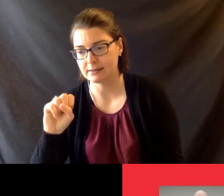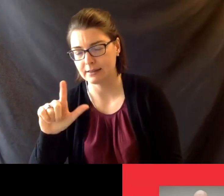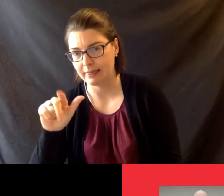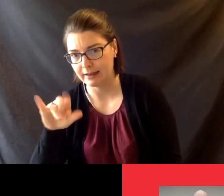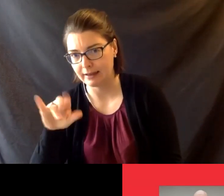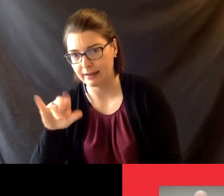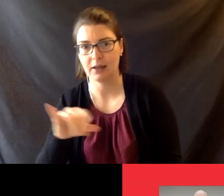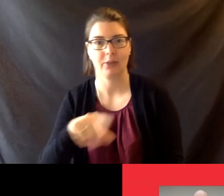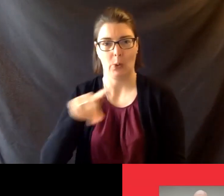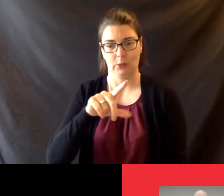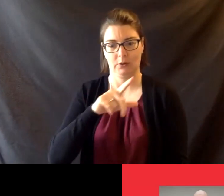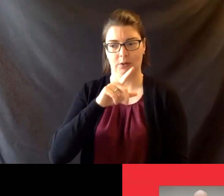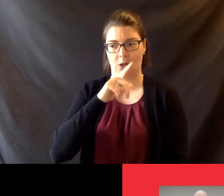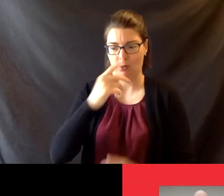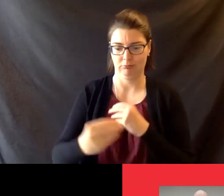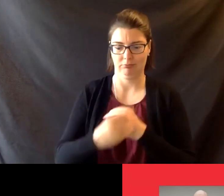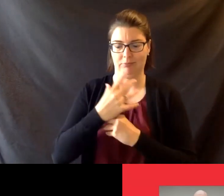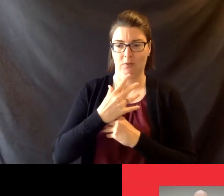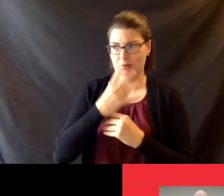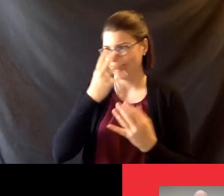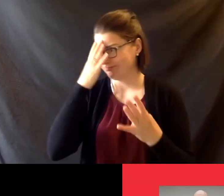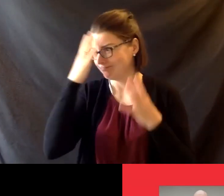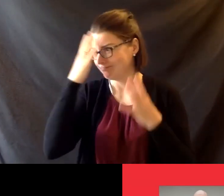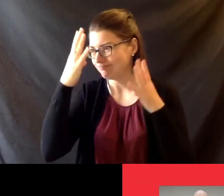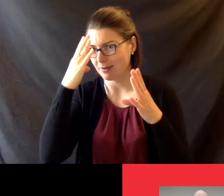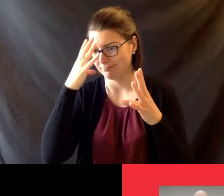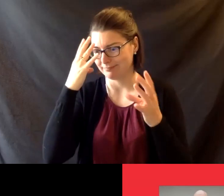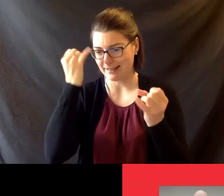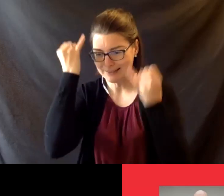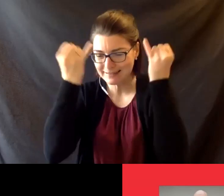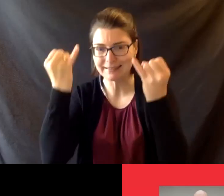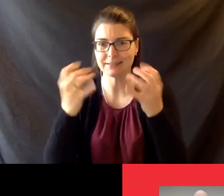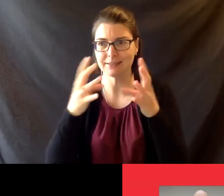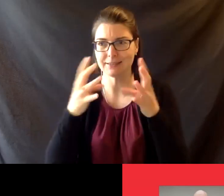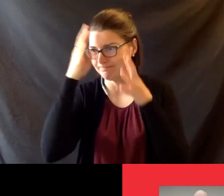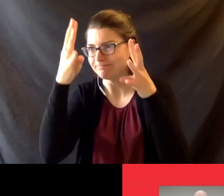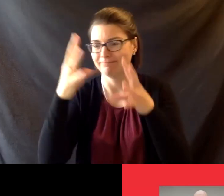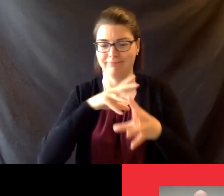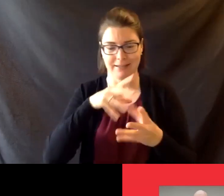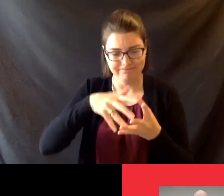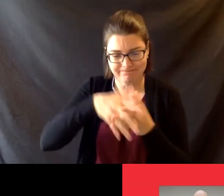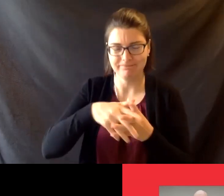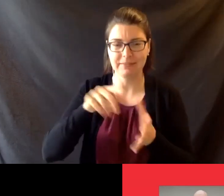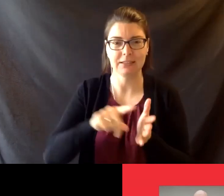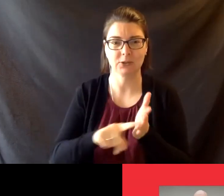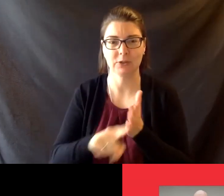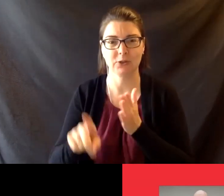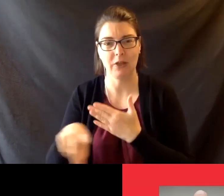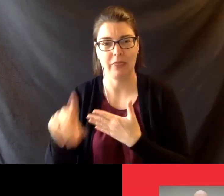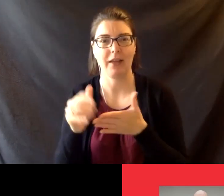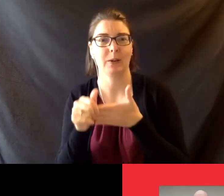who infuse ingenuity, passion, and hard work into this research. They grow into leaders, and I'm very proud of them.